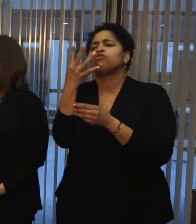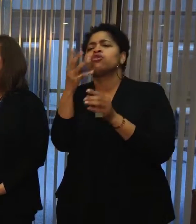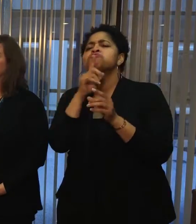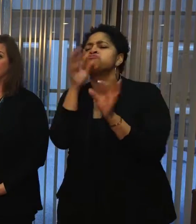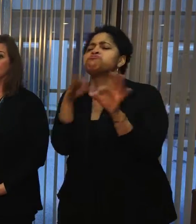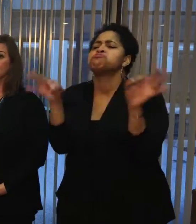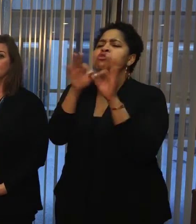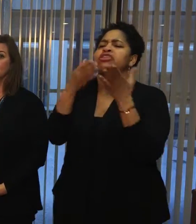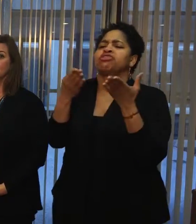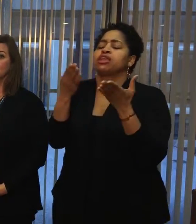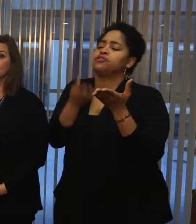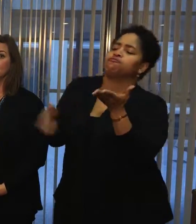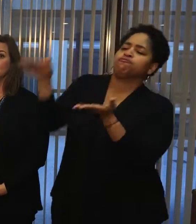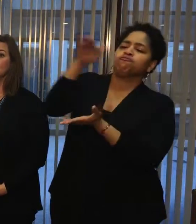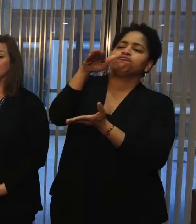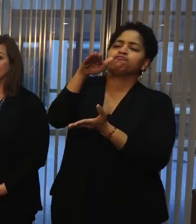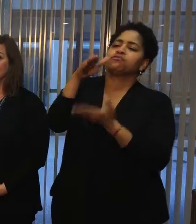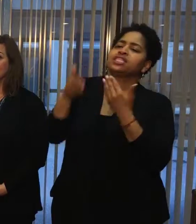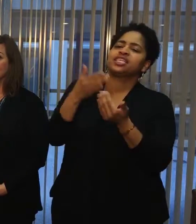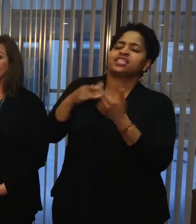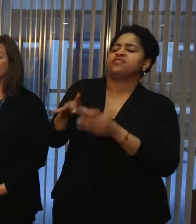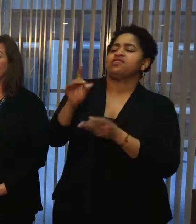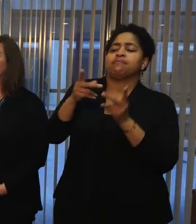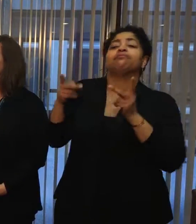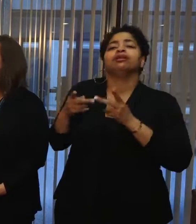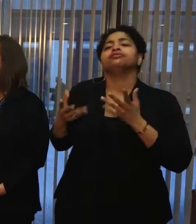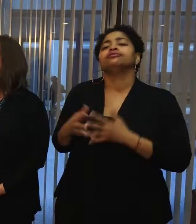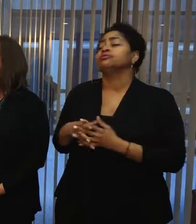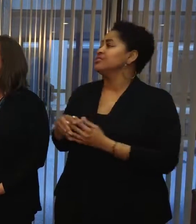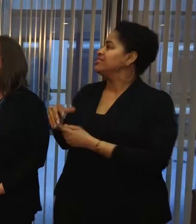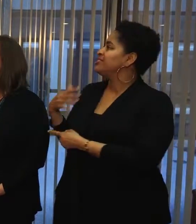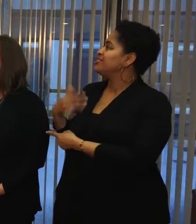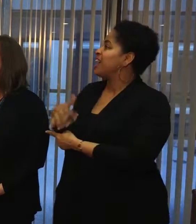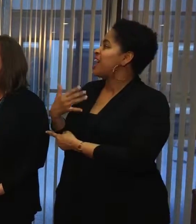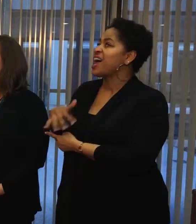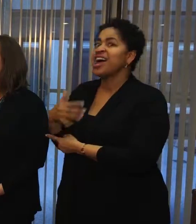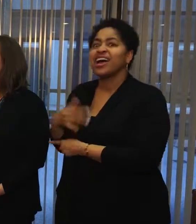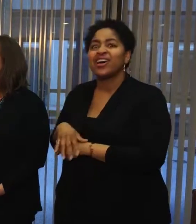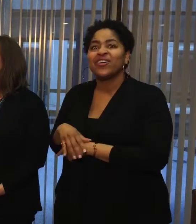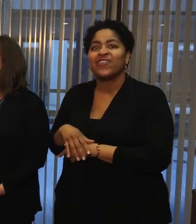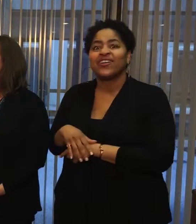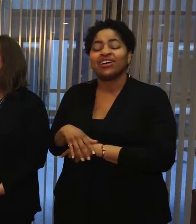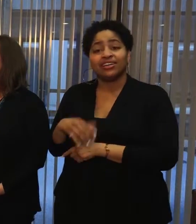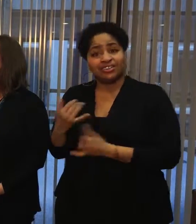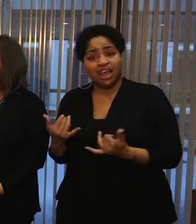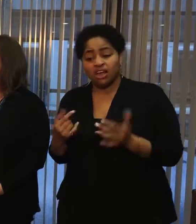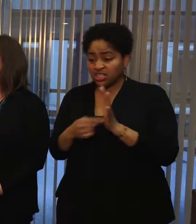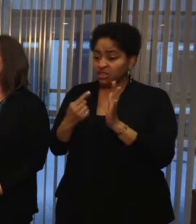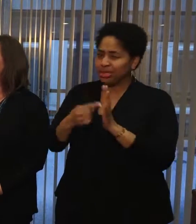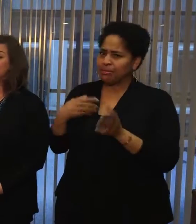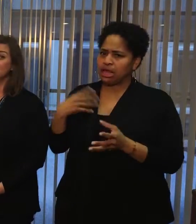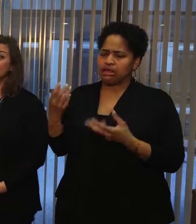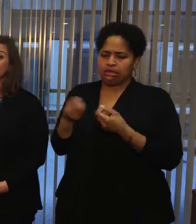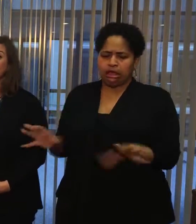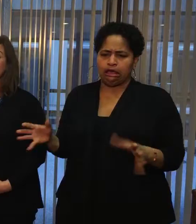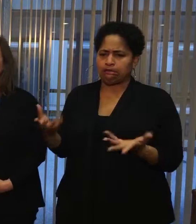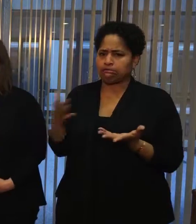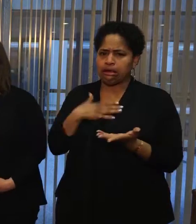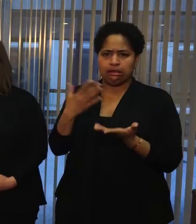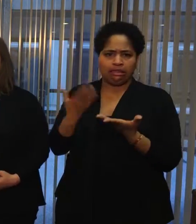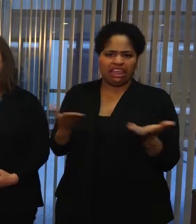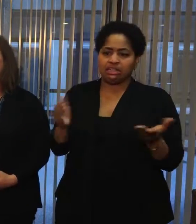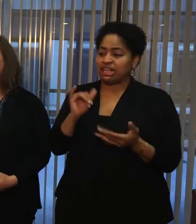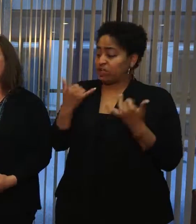things that you need to do in a very easy to find place. Wow. Now sometimes I misplace things. So